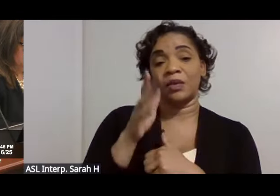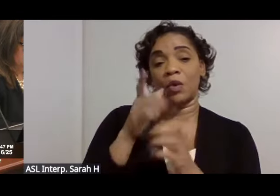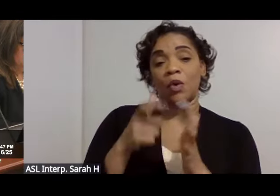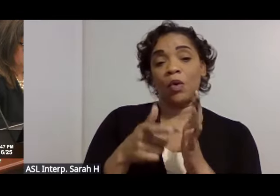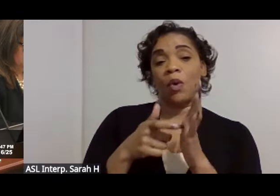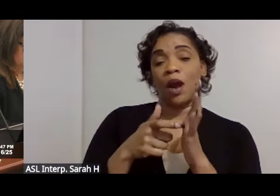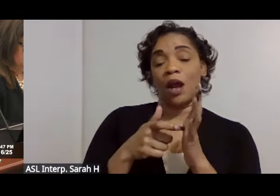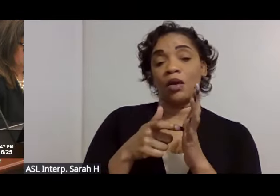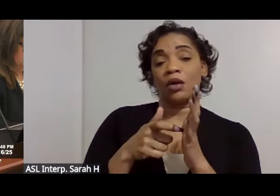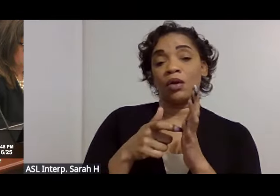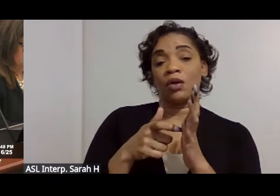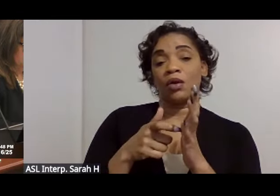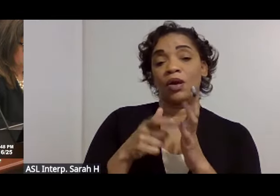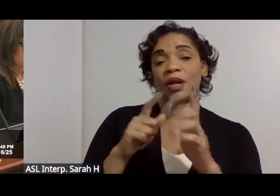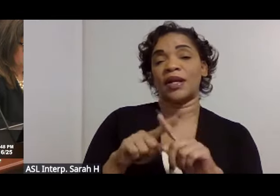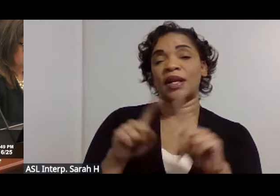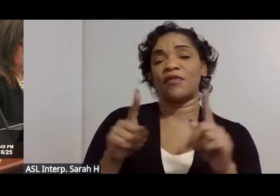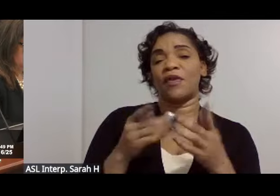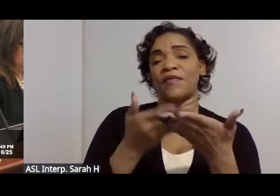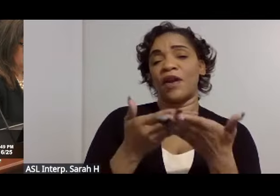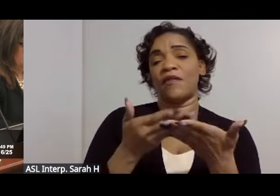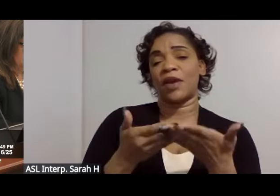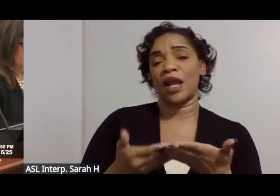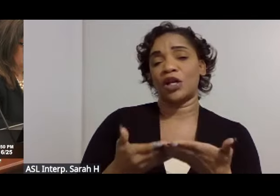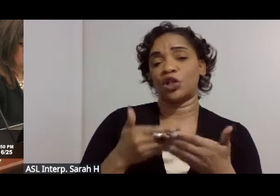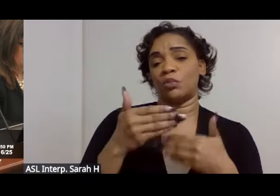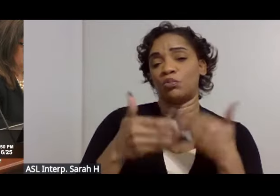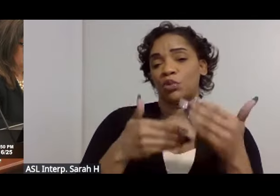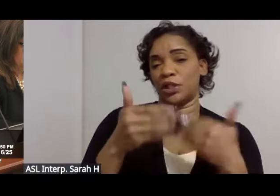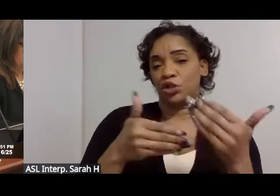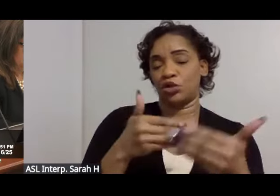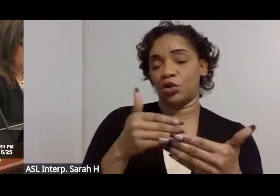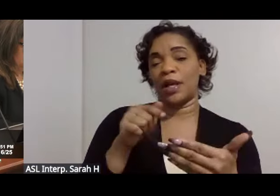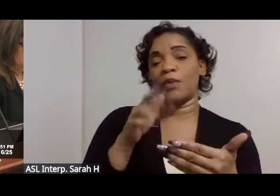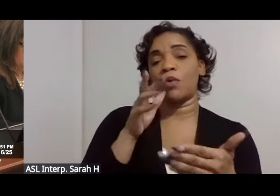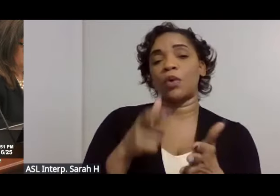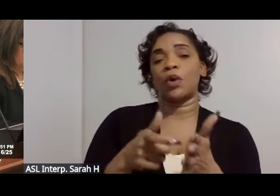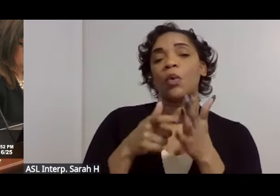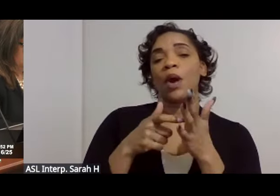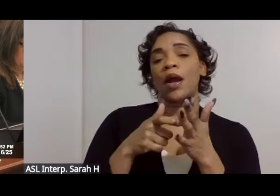different verification procedure. It would require different